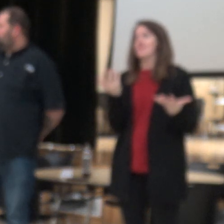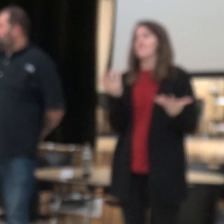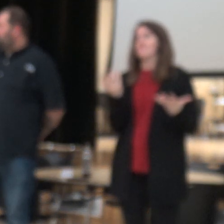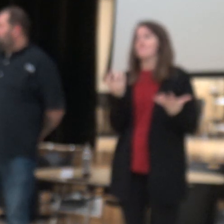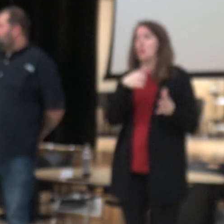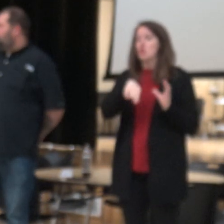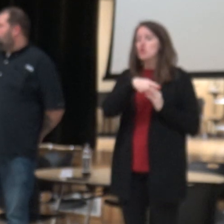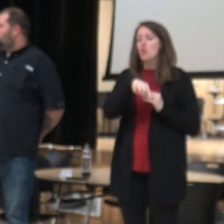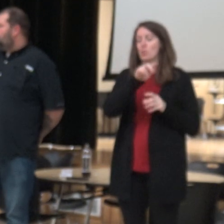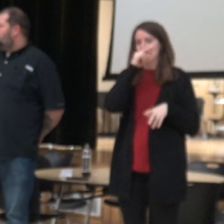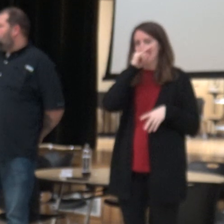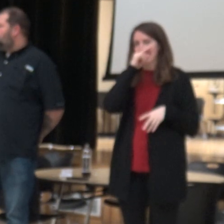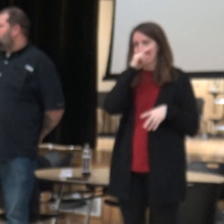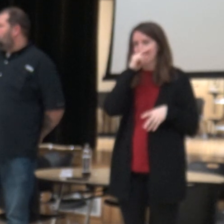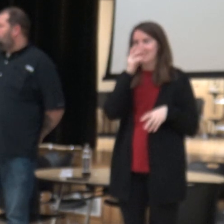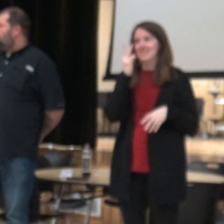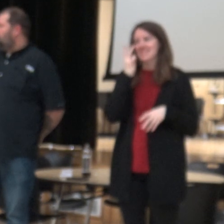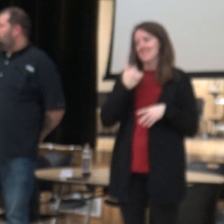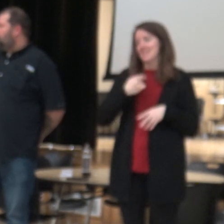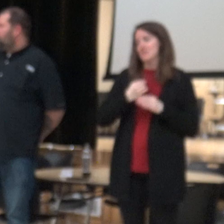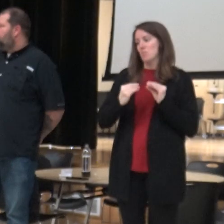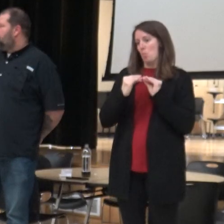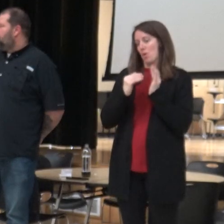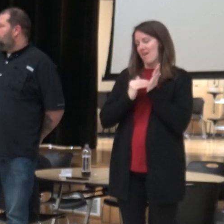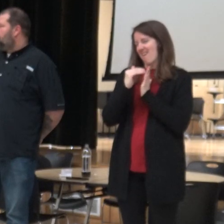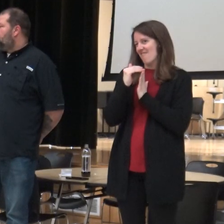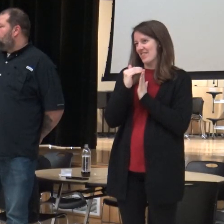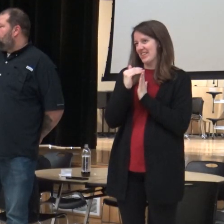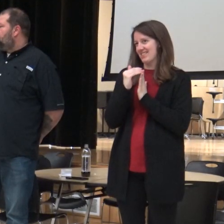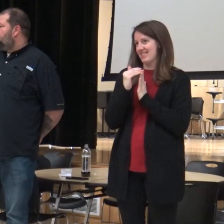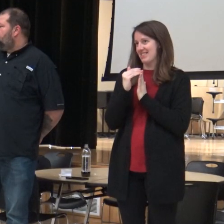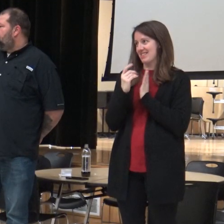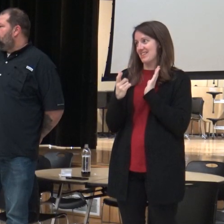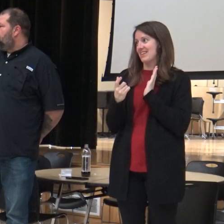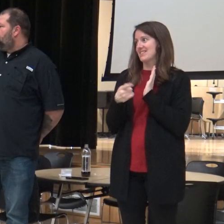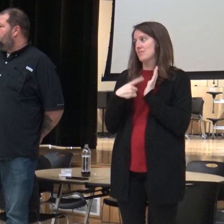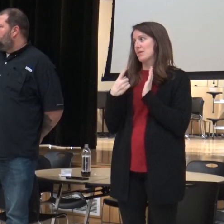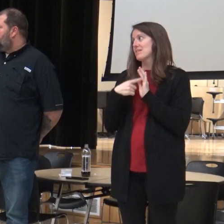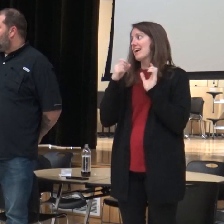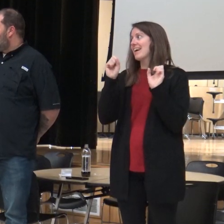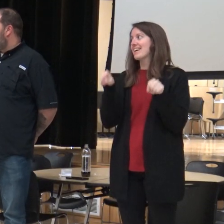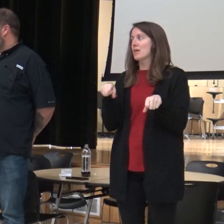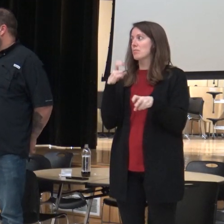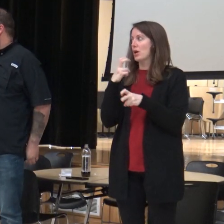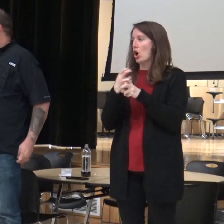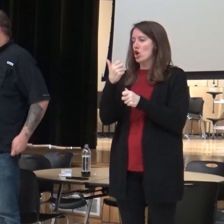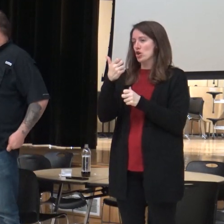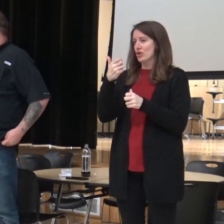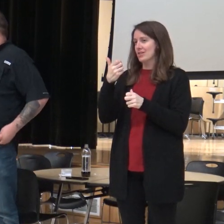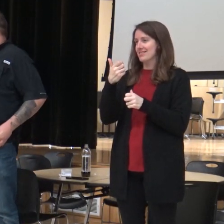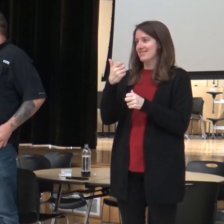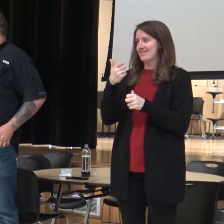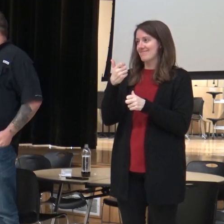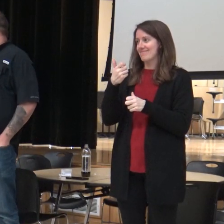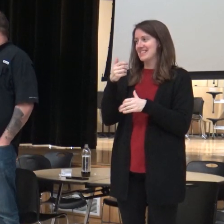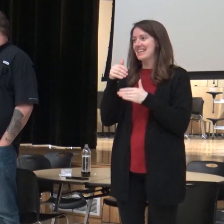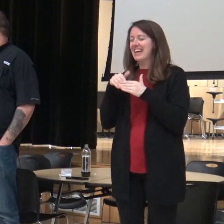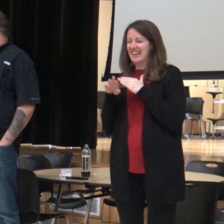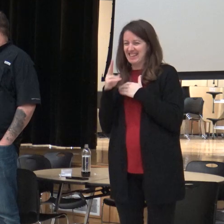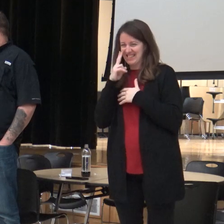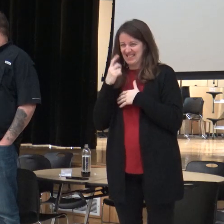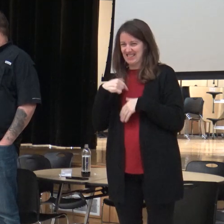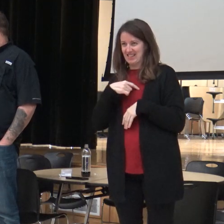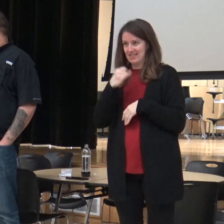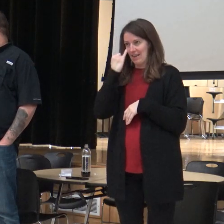It's sometimes, you know, just can be harder to get in depending on the crisis mode if they're not, if